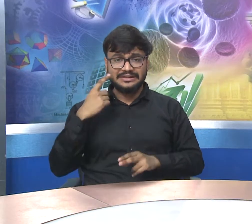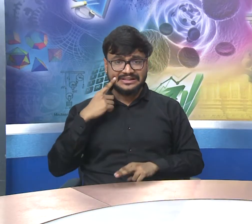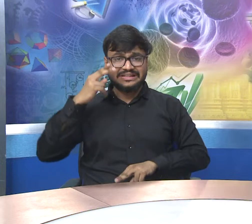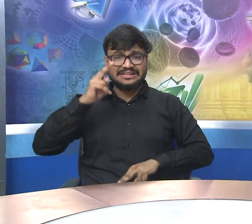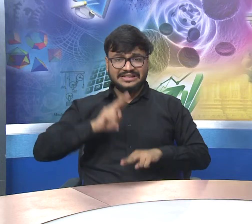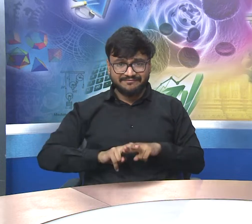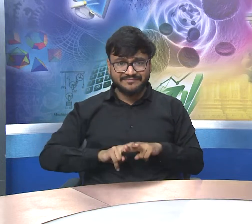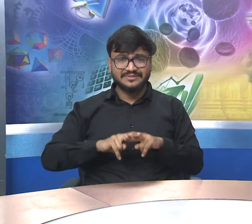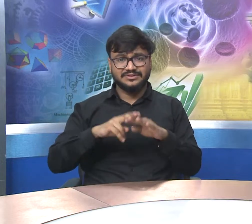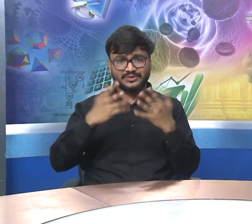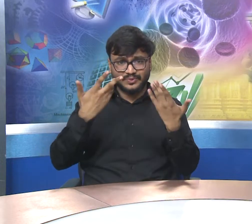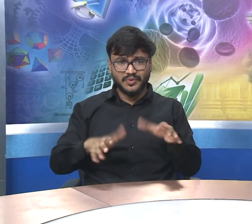If people